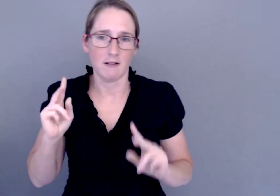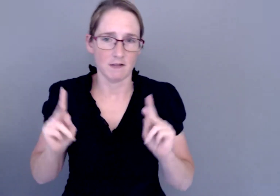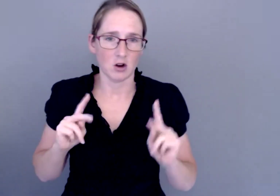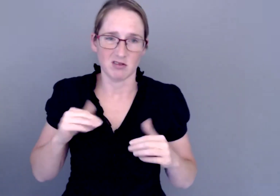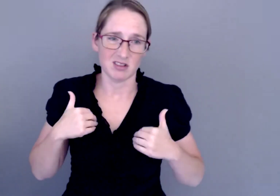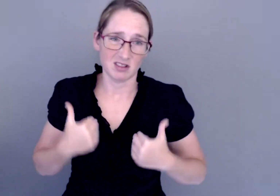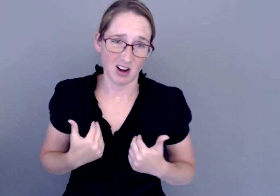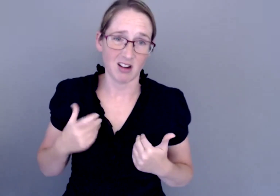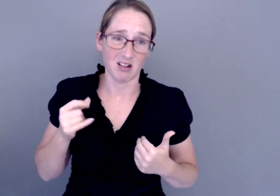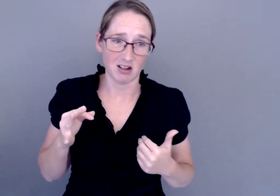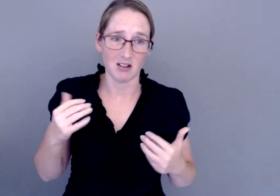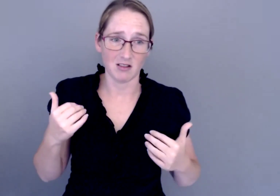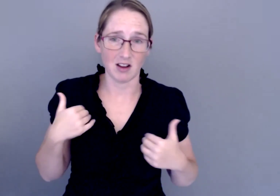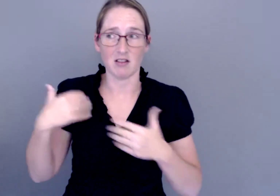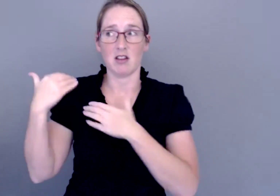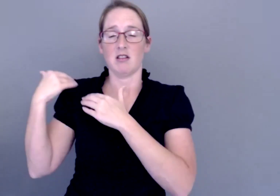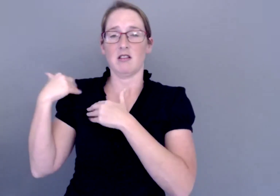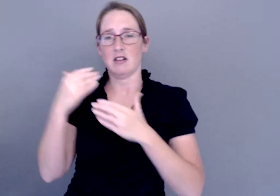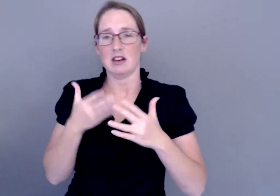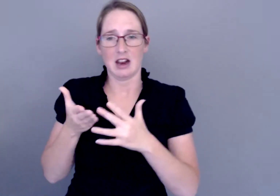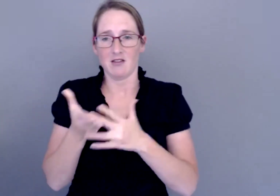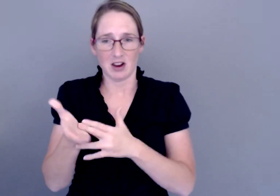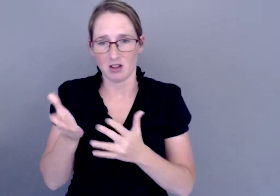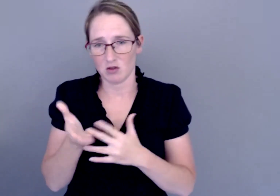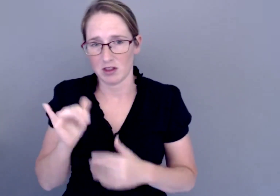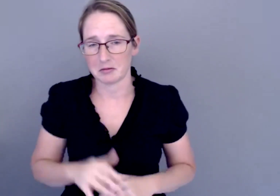tired of having to carry the burden of navigating that.